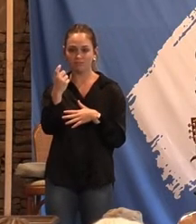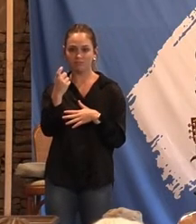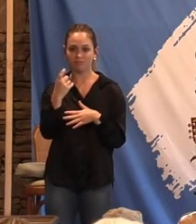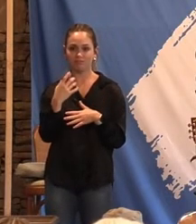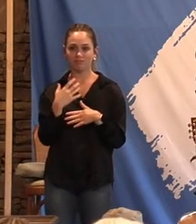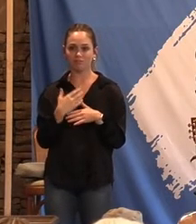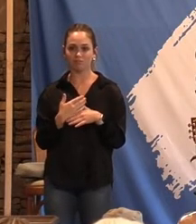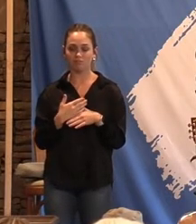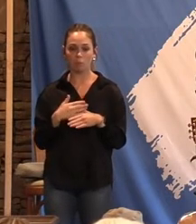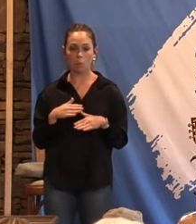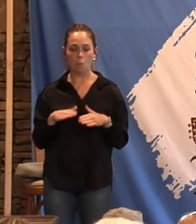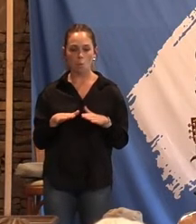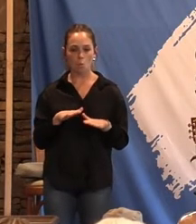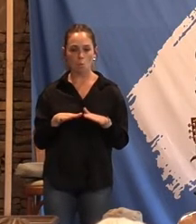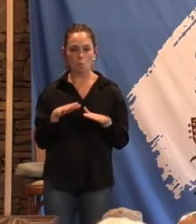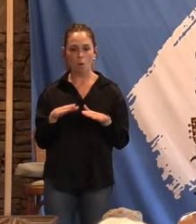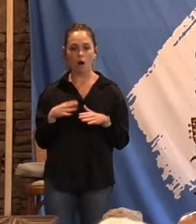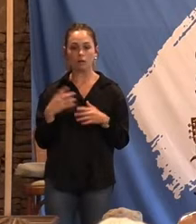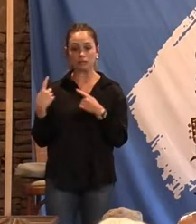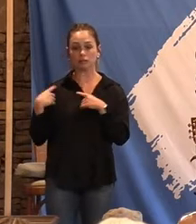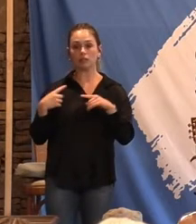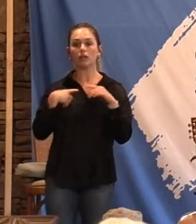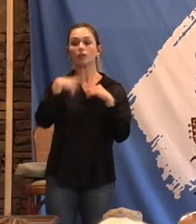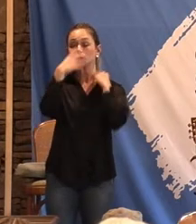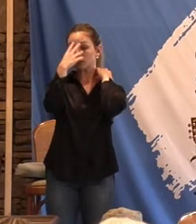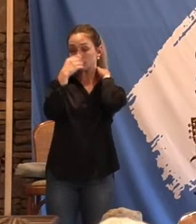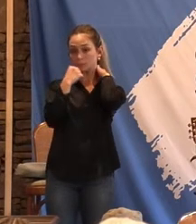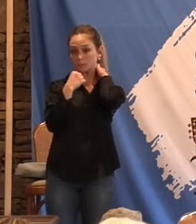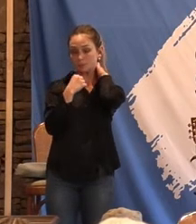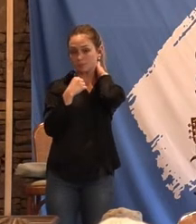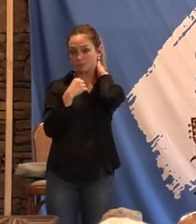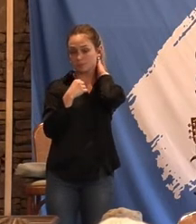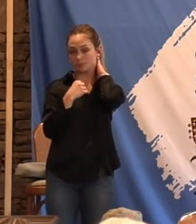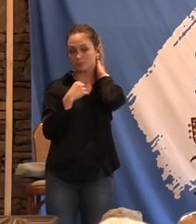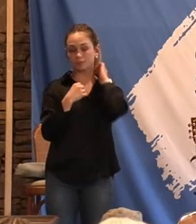Came walking in her sleep.